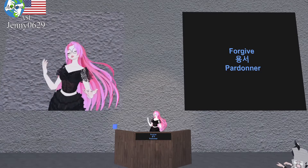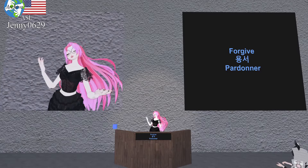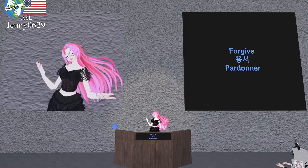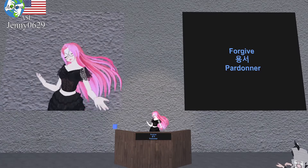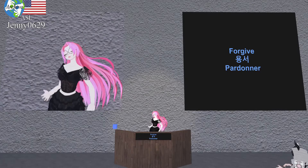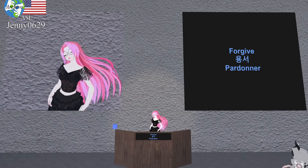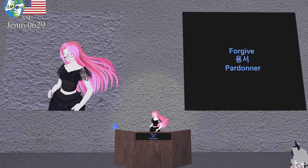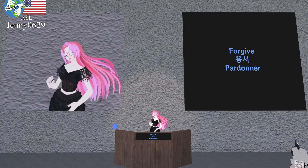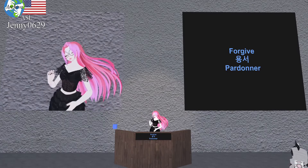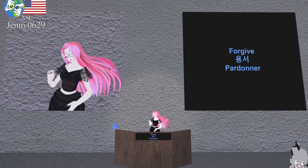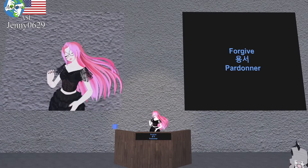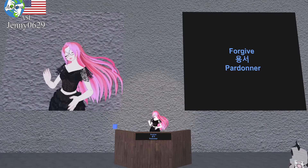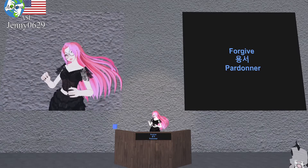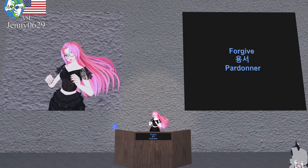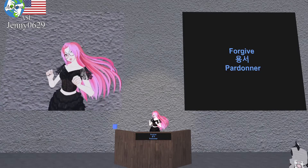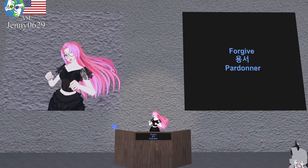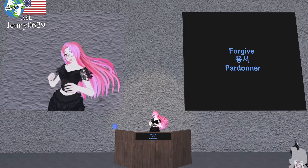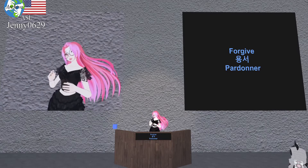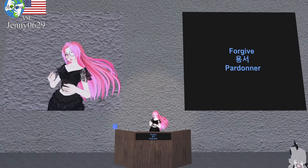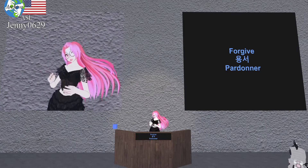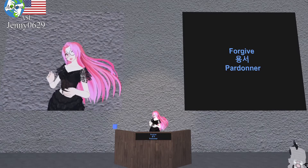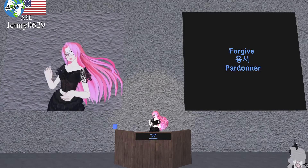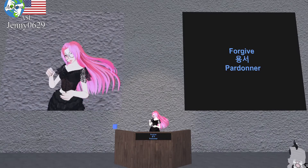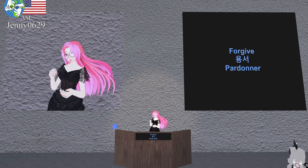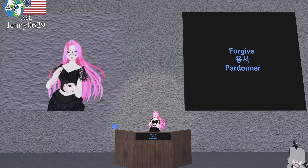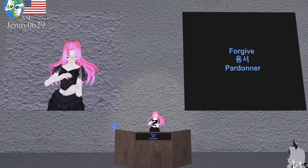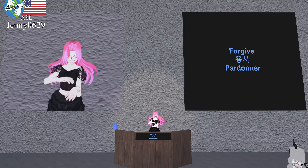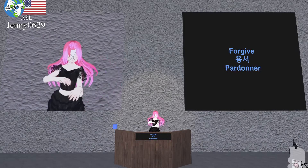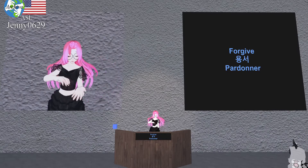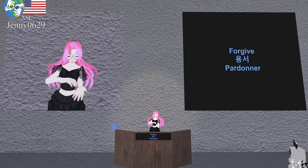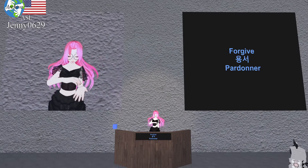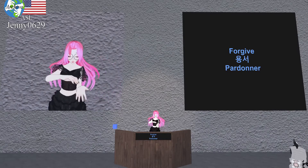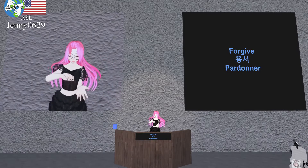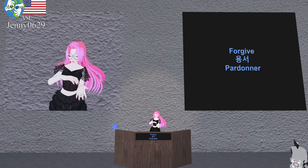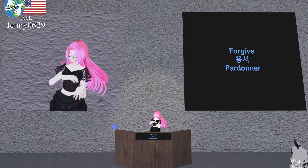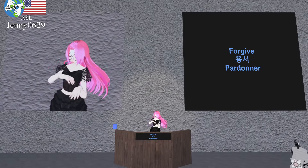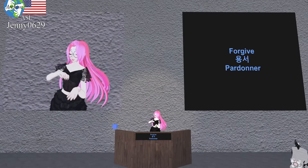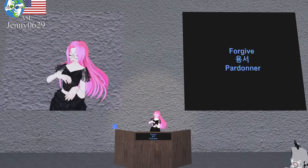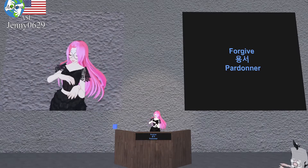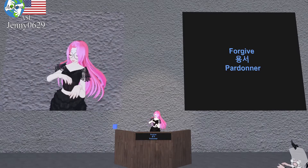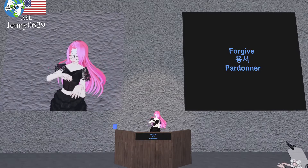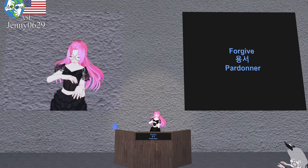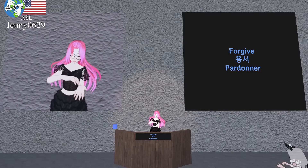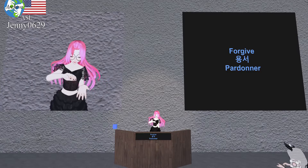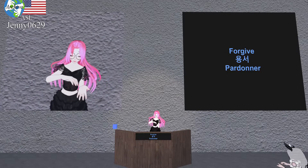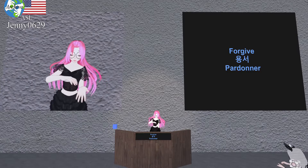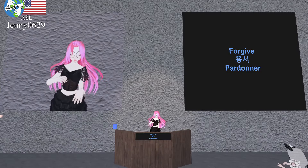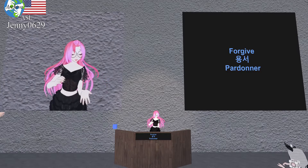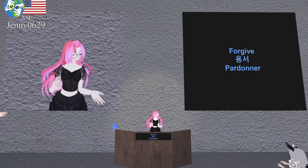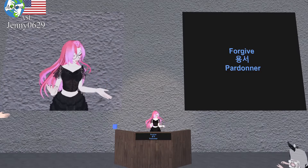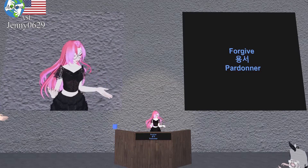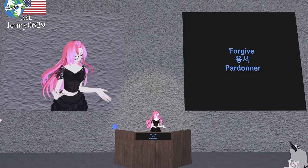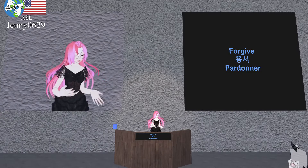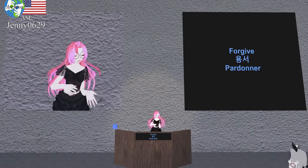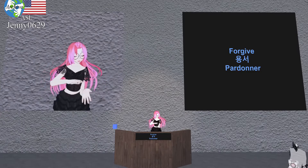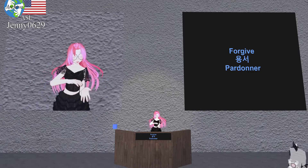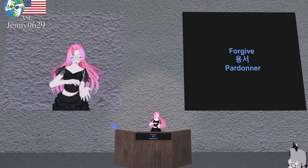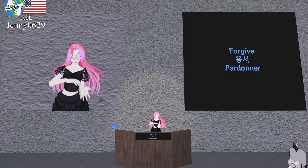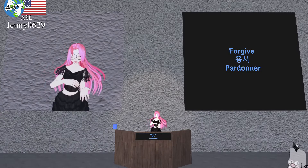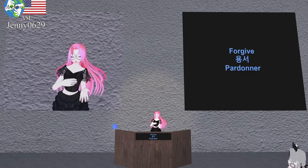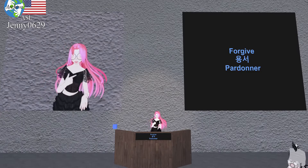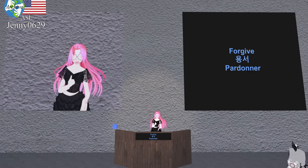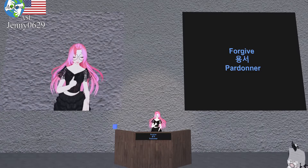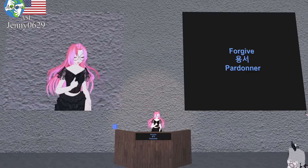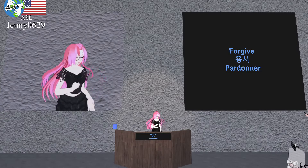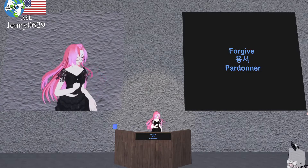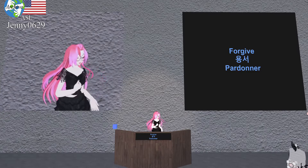You never seen that? Yeah, there's a lot of people. Yeah, okay. So you might also see that in the forward motion. That